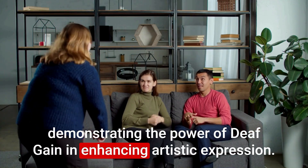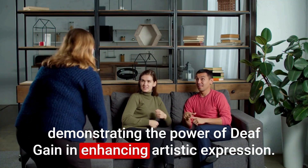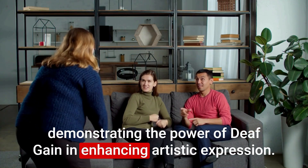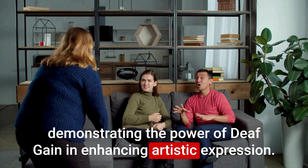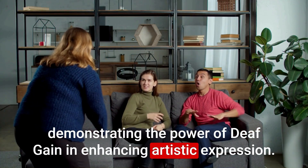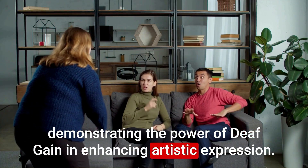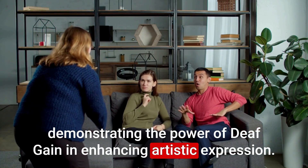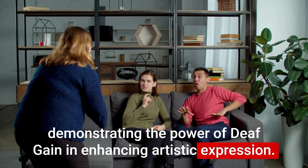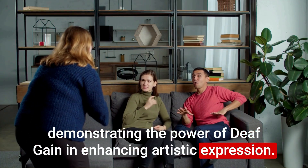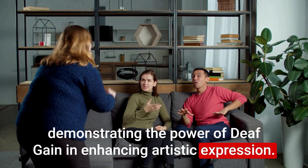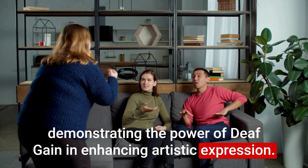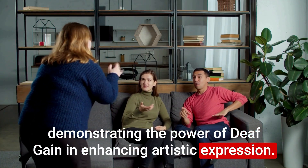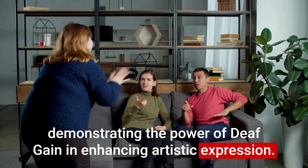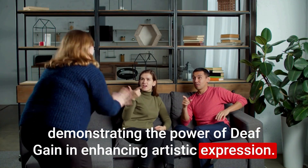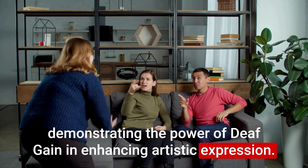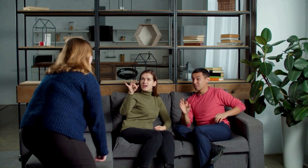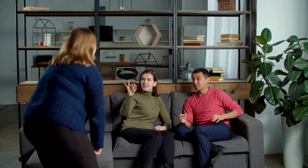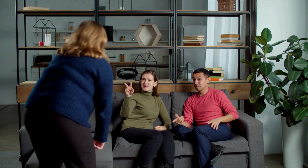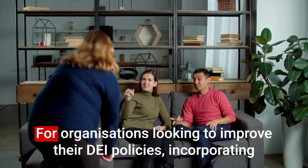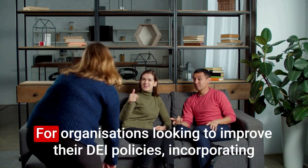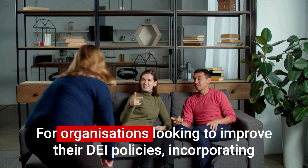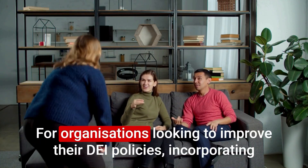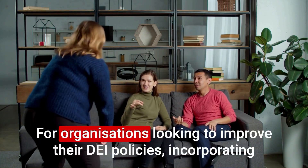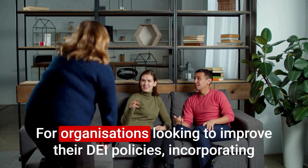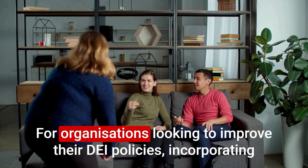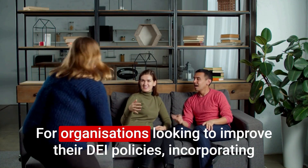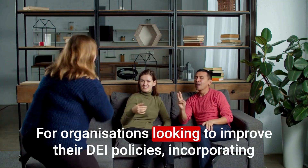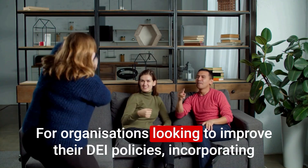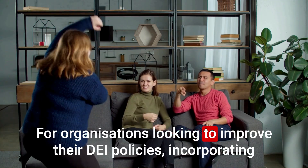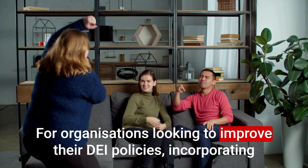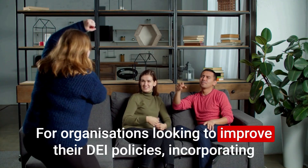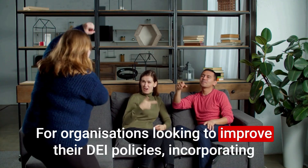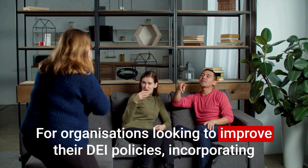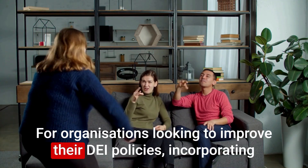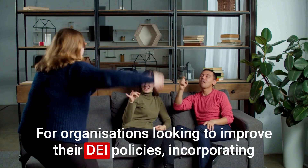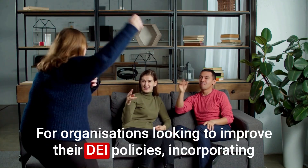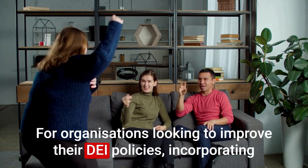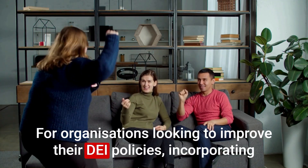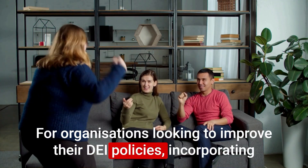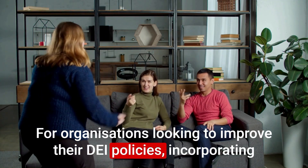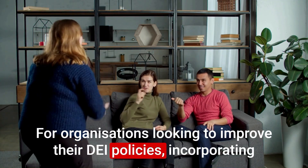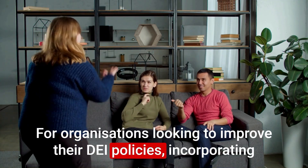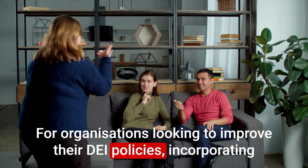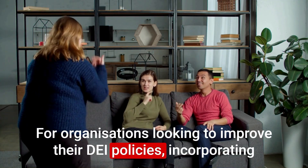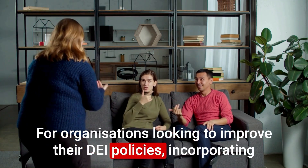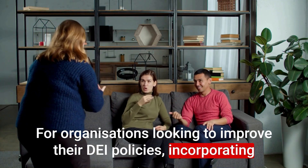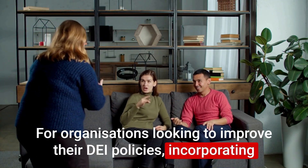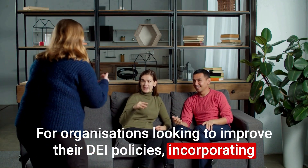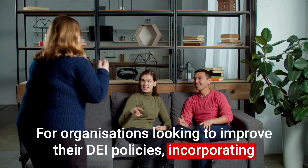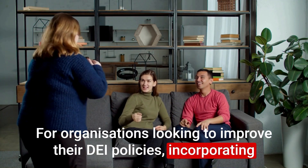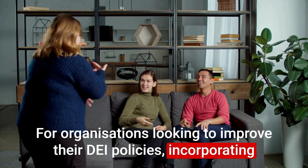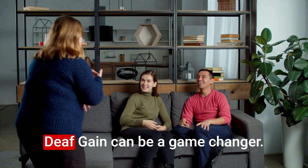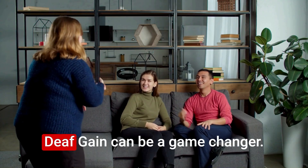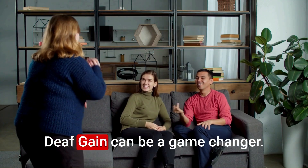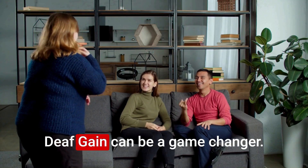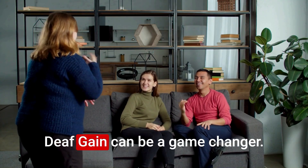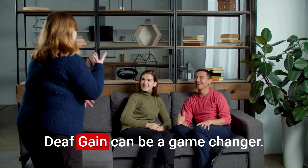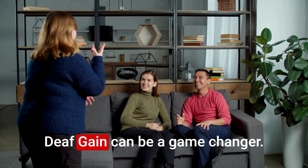enhancing artistic expression. For organizations looking to improve their DEI policies, incorporating deaf gain can